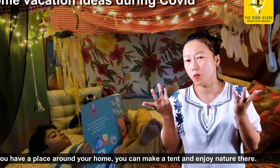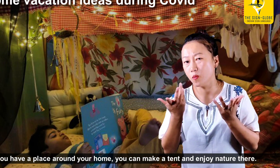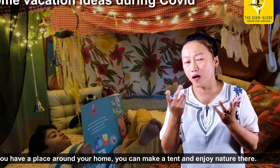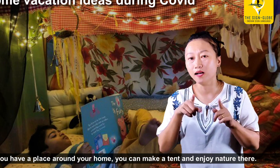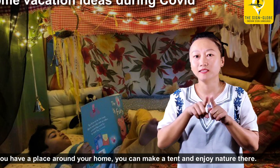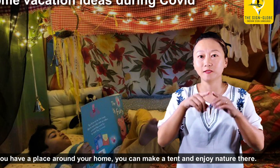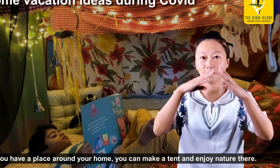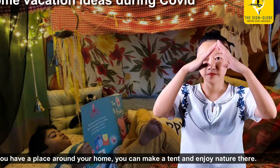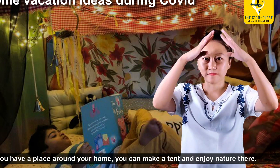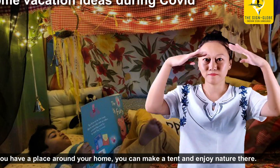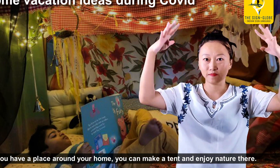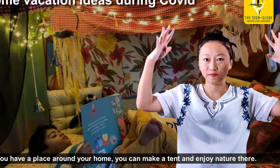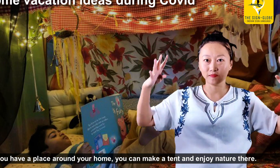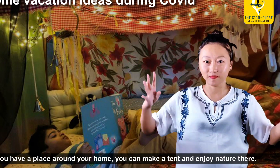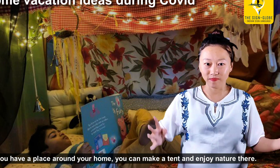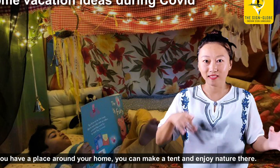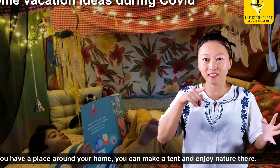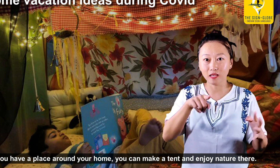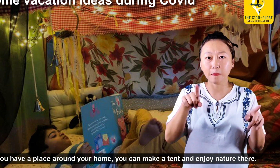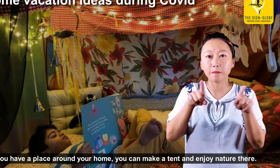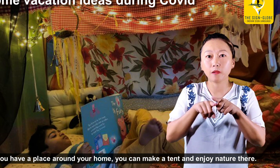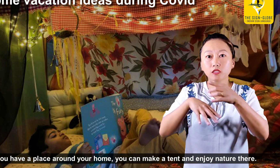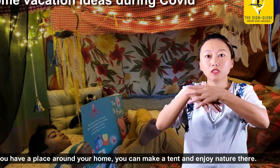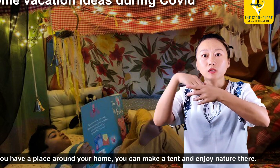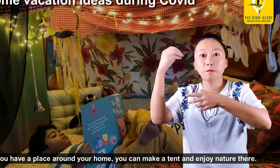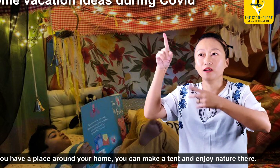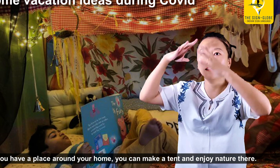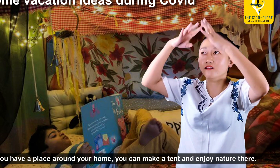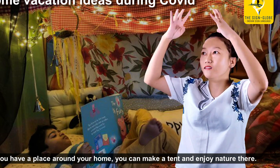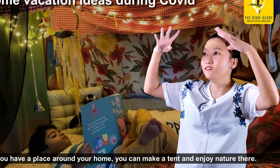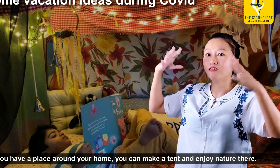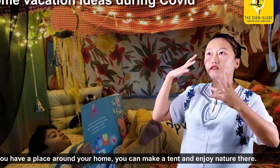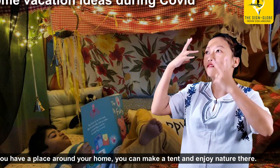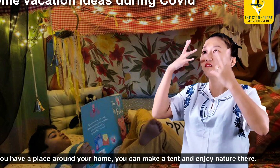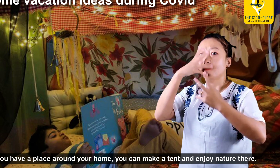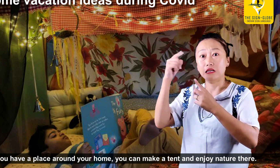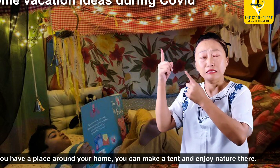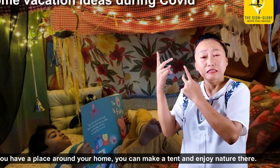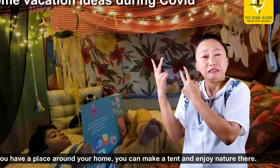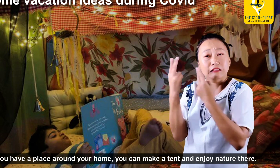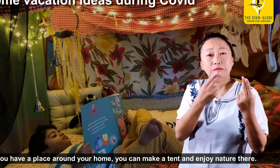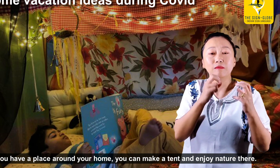If you have a place around your home, you can make a tent and enjoy nature there.